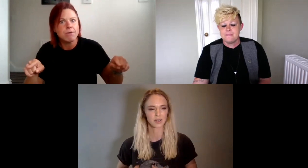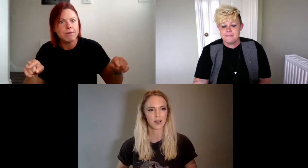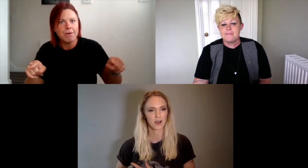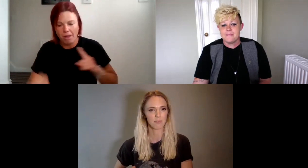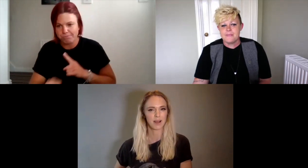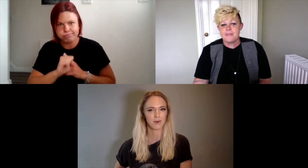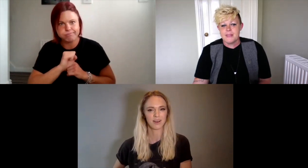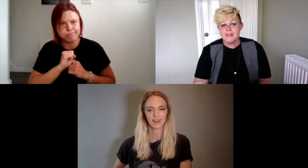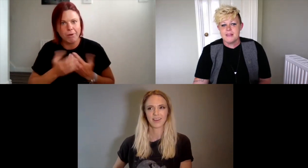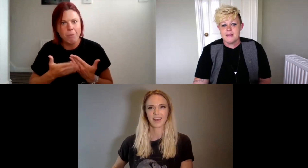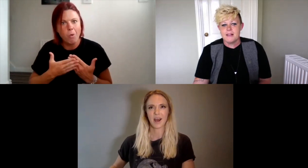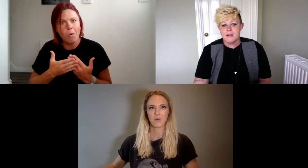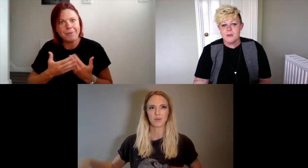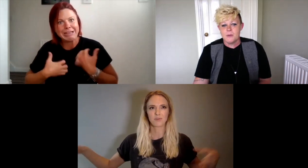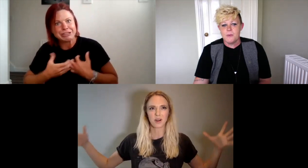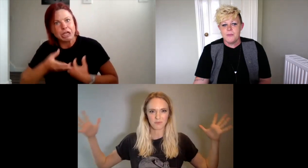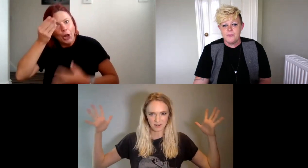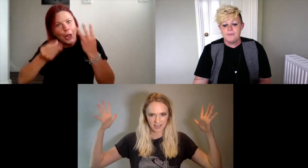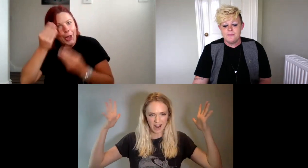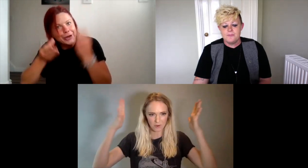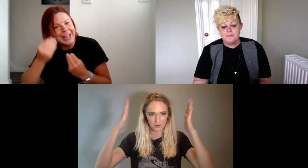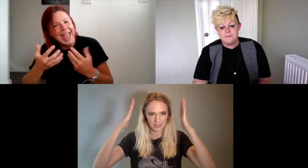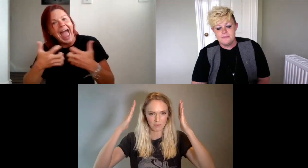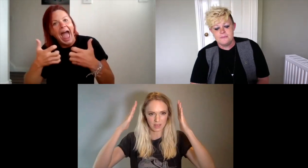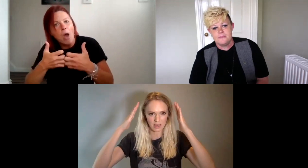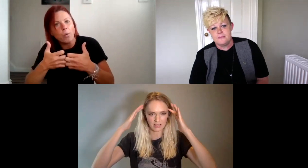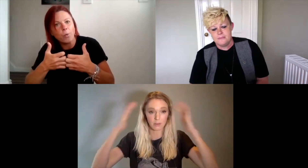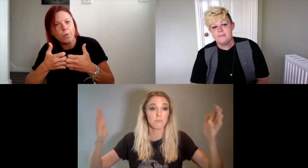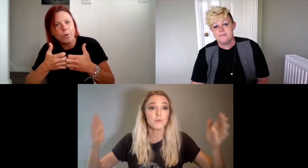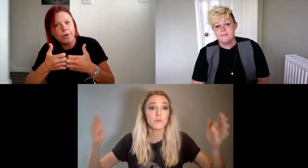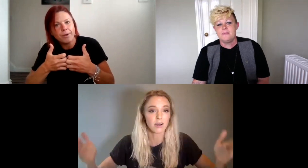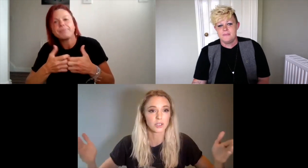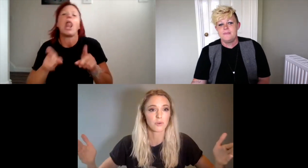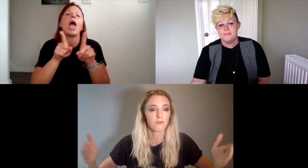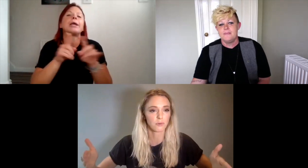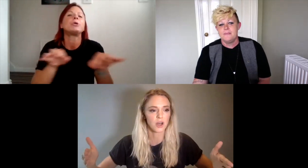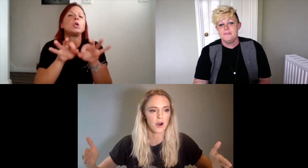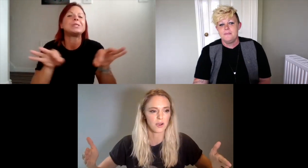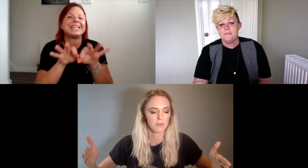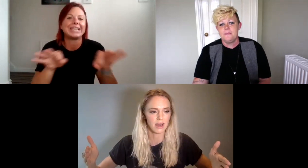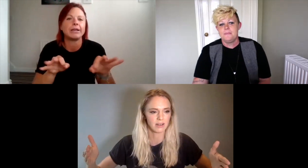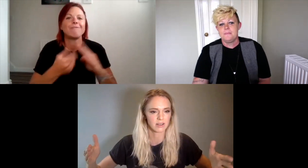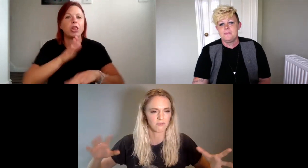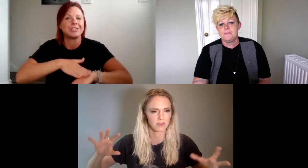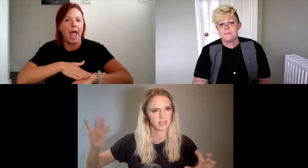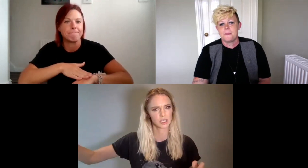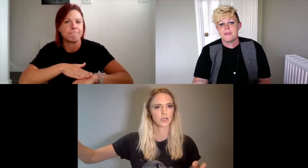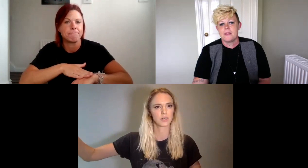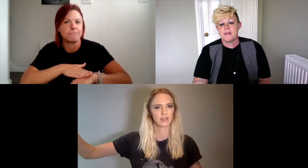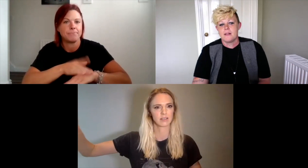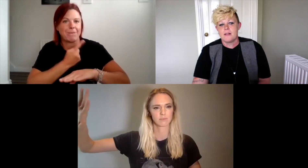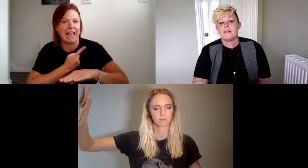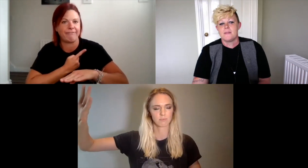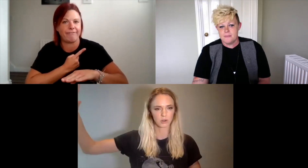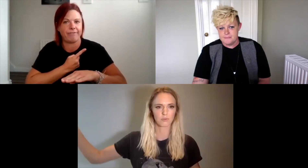interesting to learn about how you've kind of narrowed something like music that I do full time, and I've been